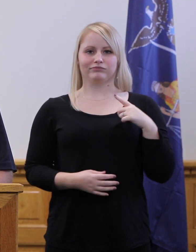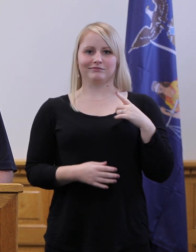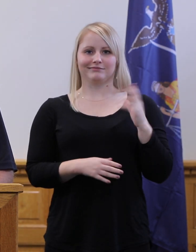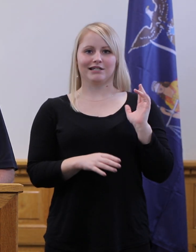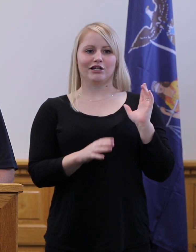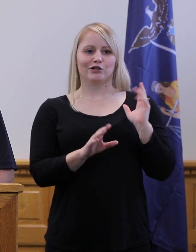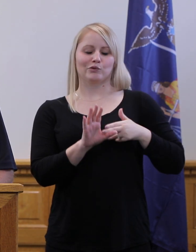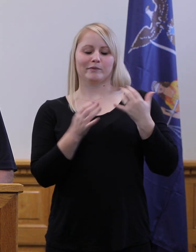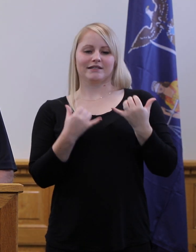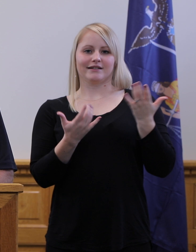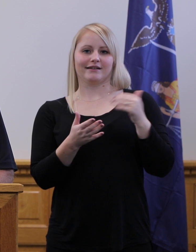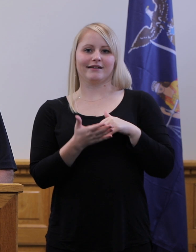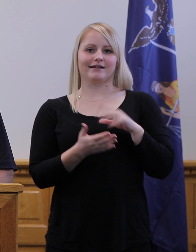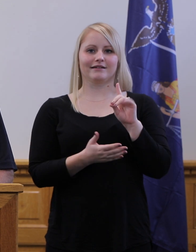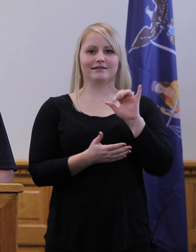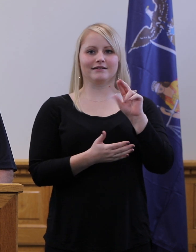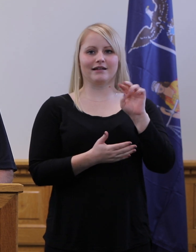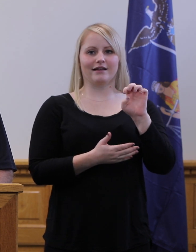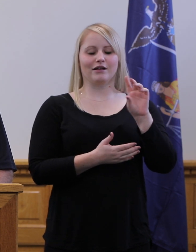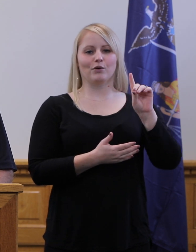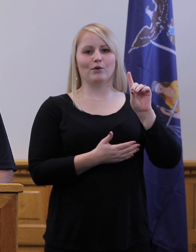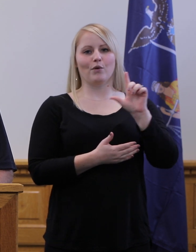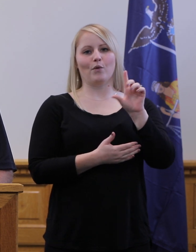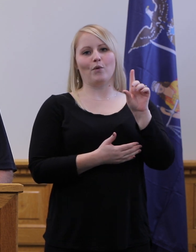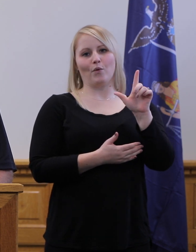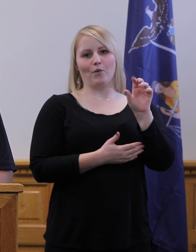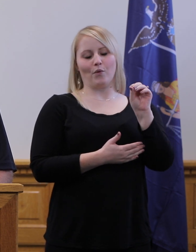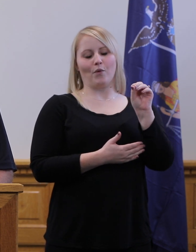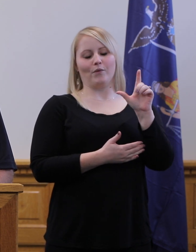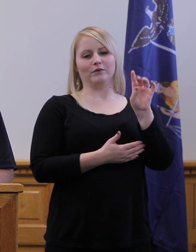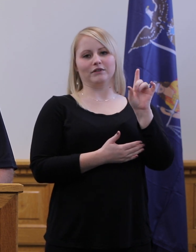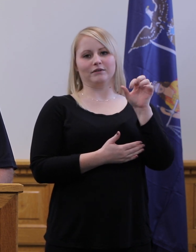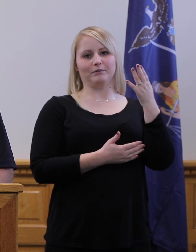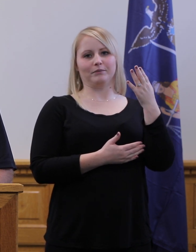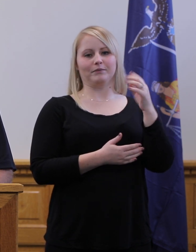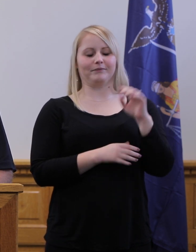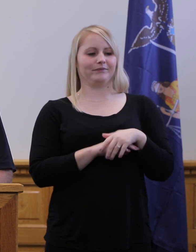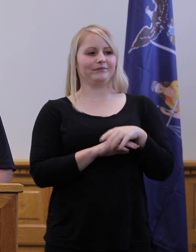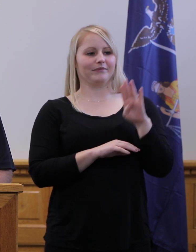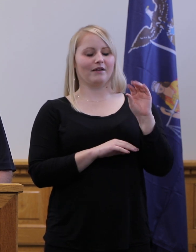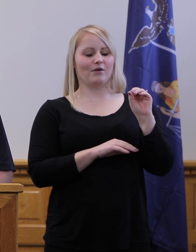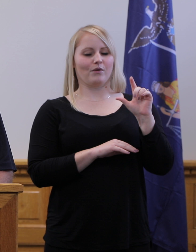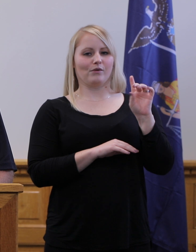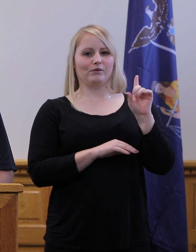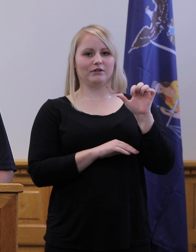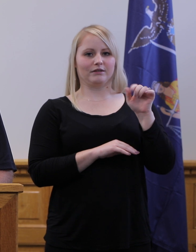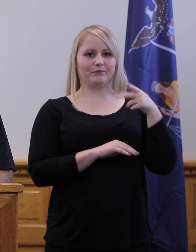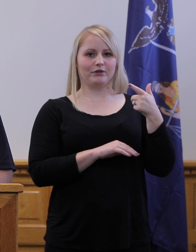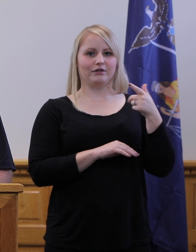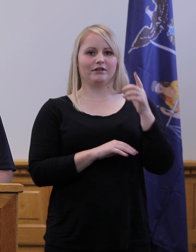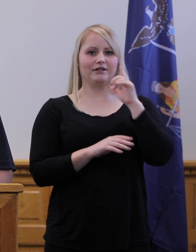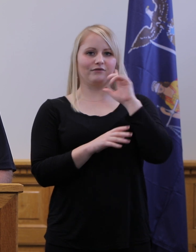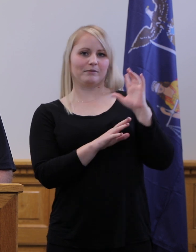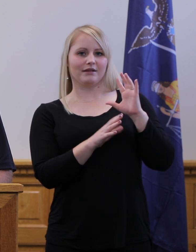Diane Oldenburg, Senior Public Health Educator for the Oswego County Health Department. The County Legislature will hold its monthly meeting